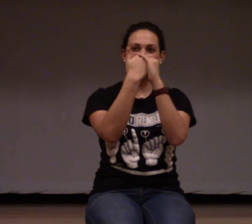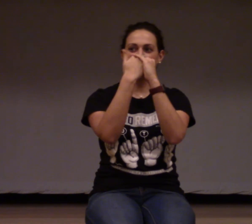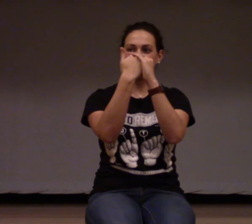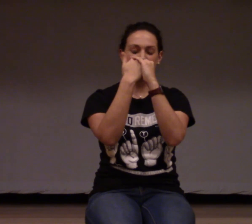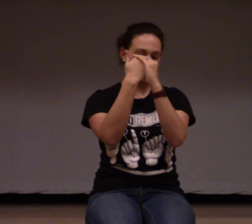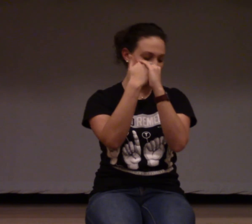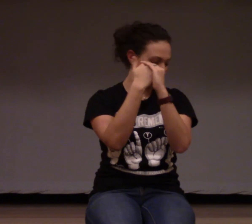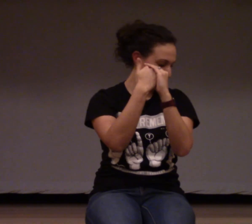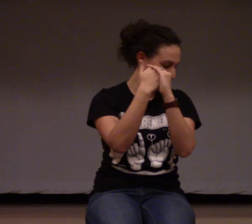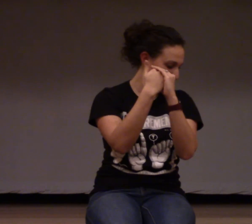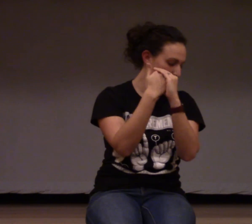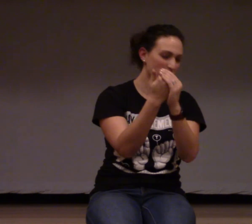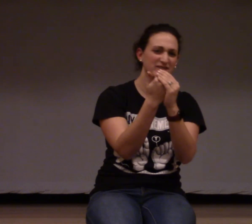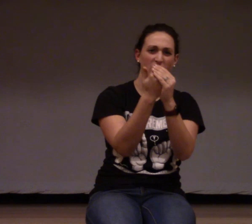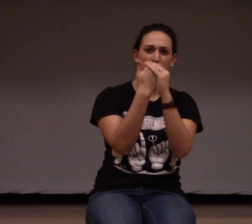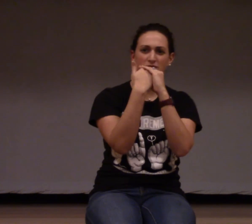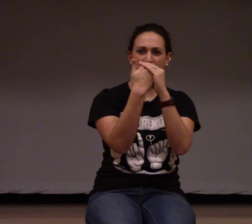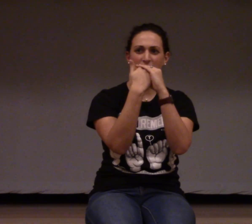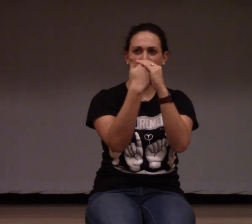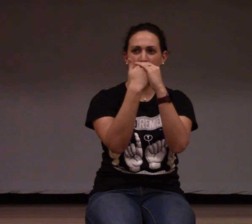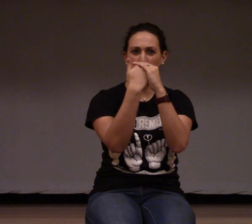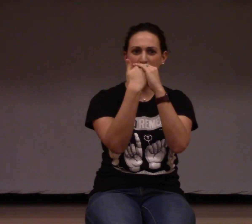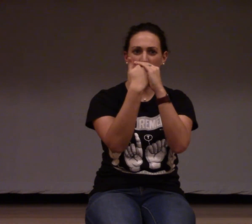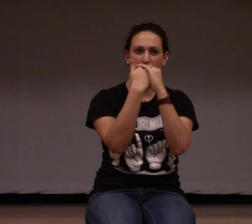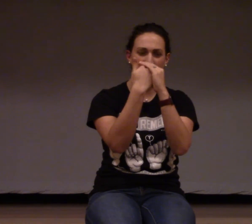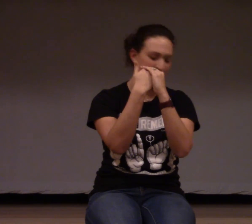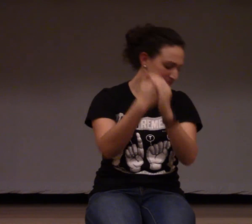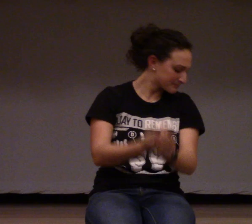Sandwich. Or sub. Sandwich or sub.